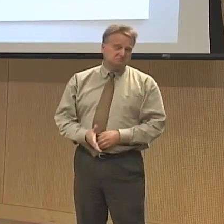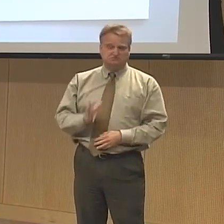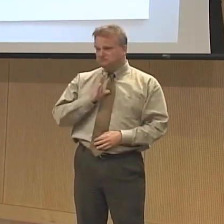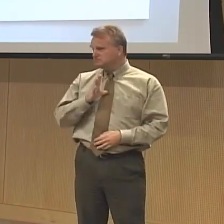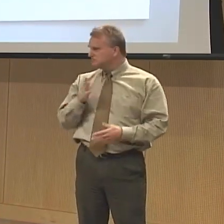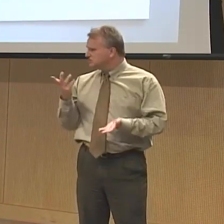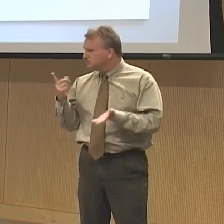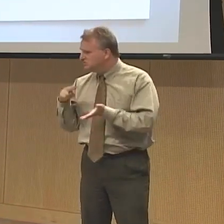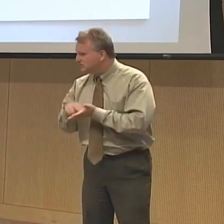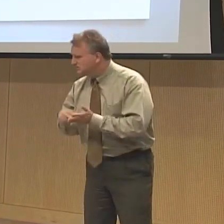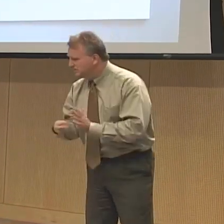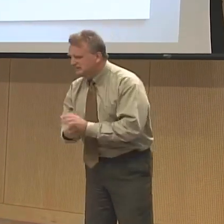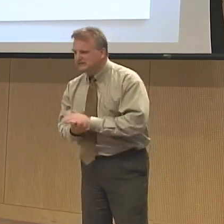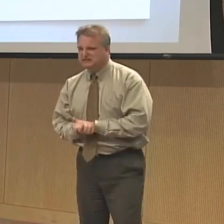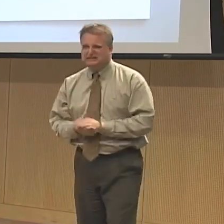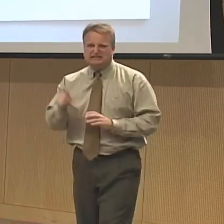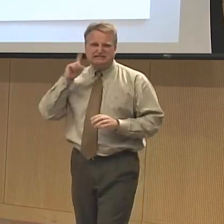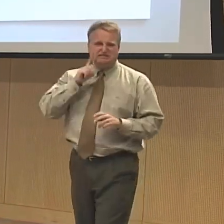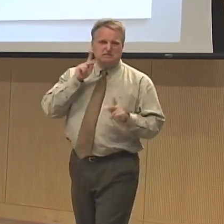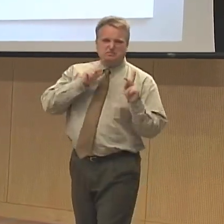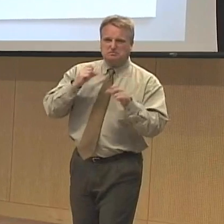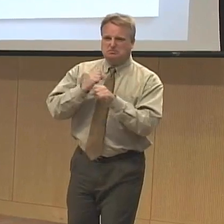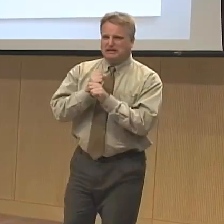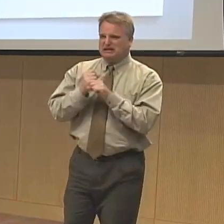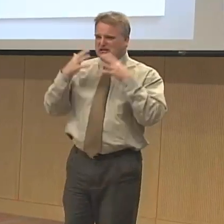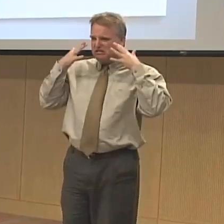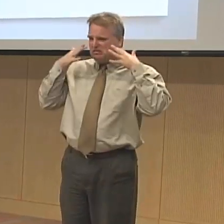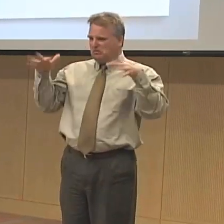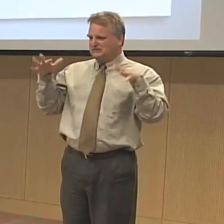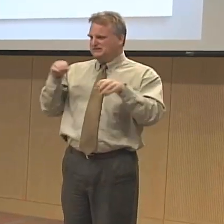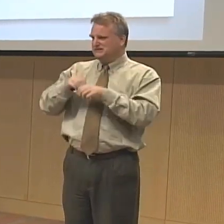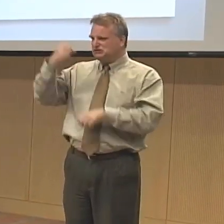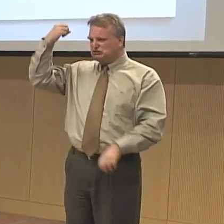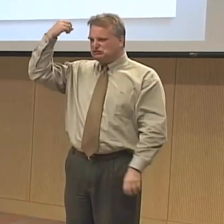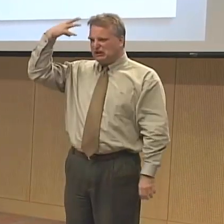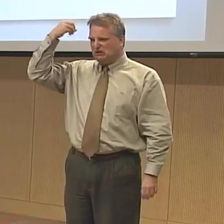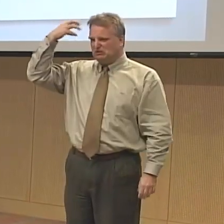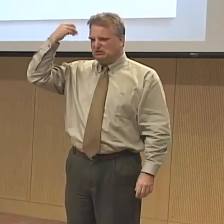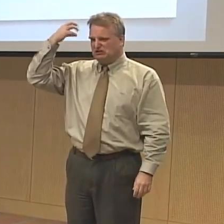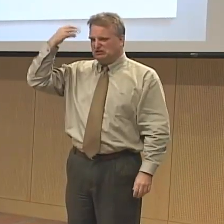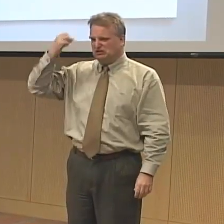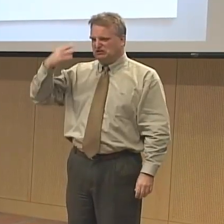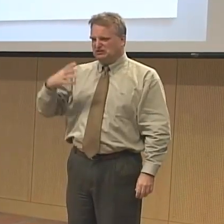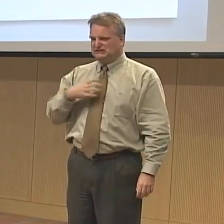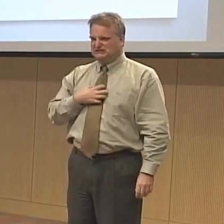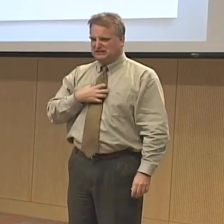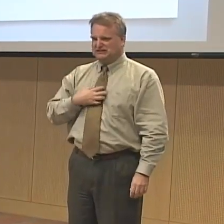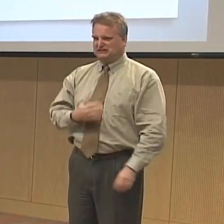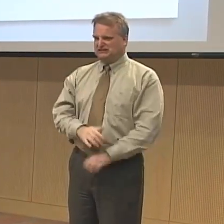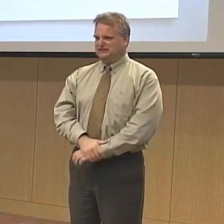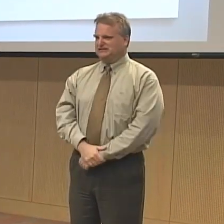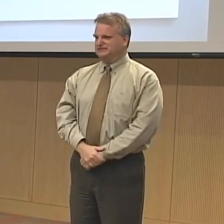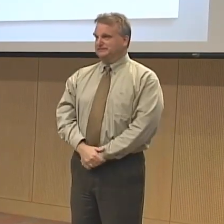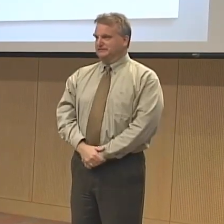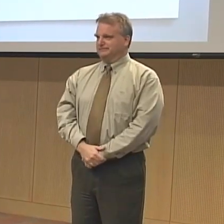When asked what he meant, the student stated that deaf people make terrible noises in the shower.